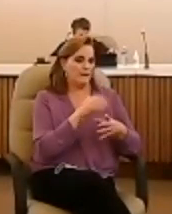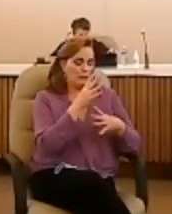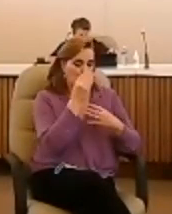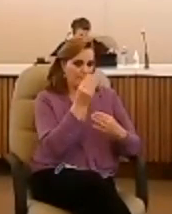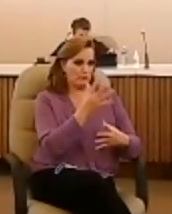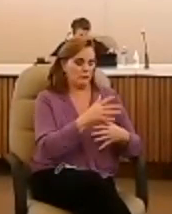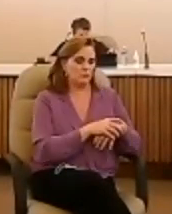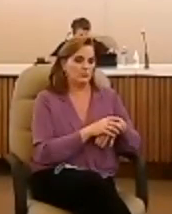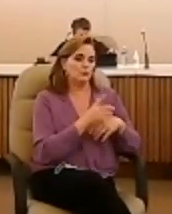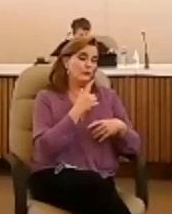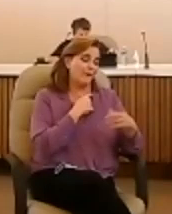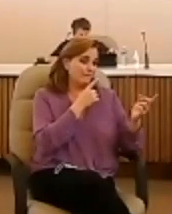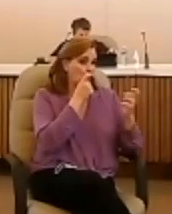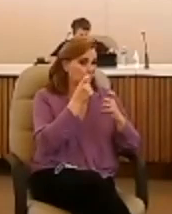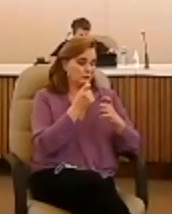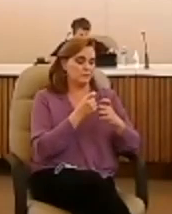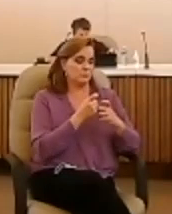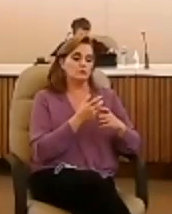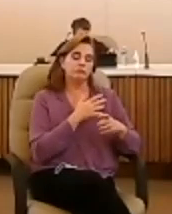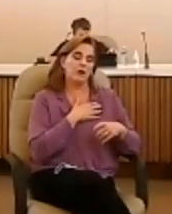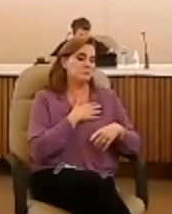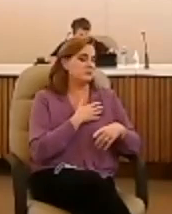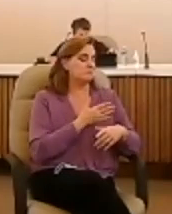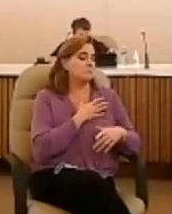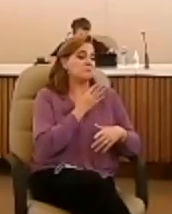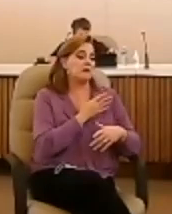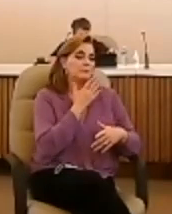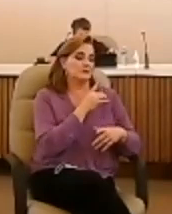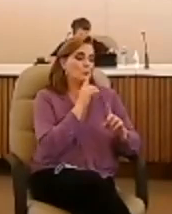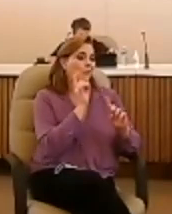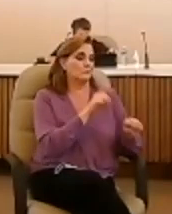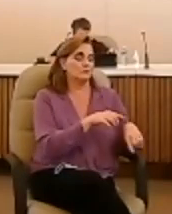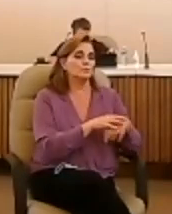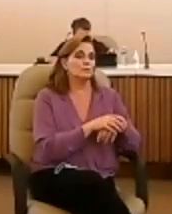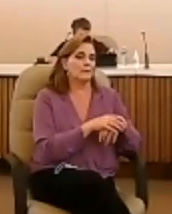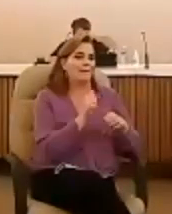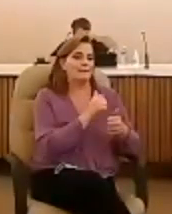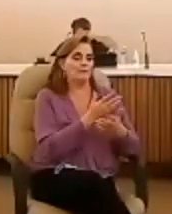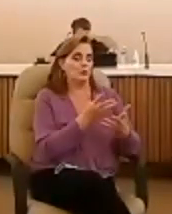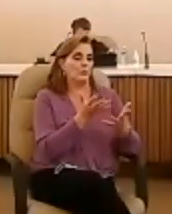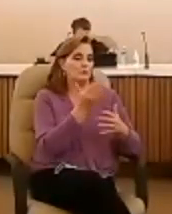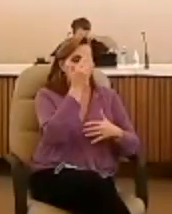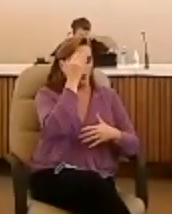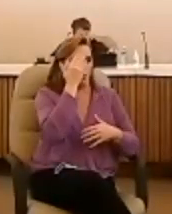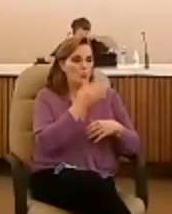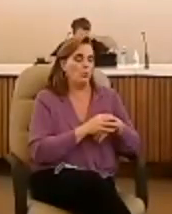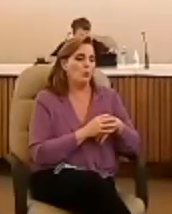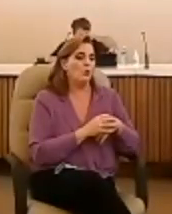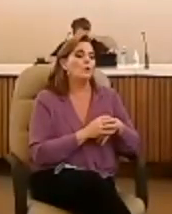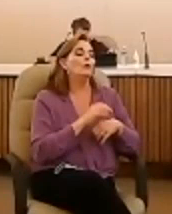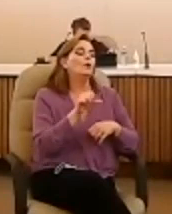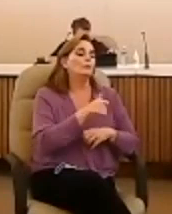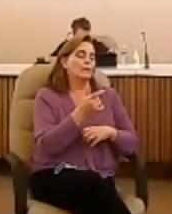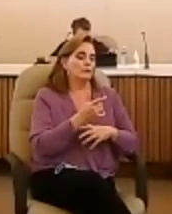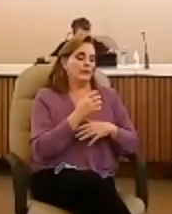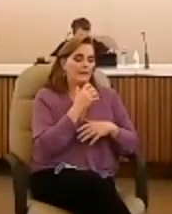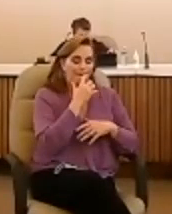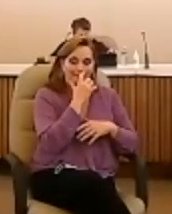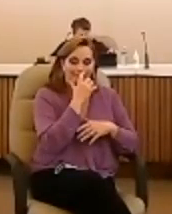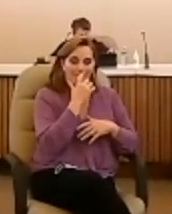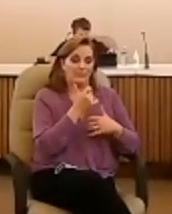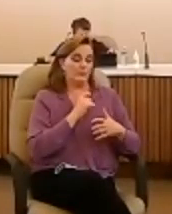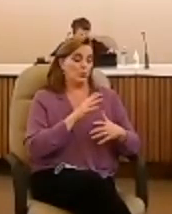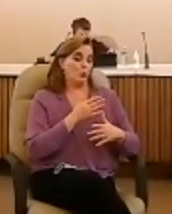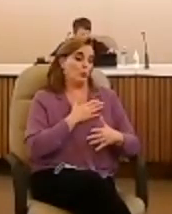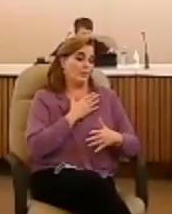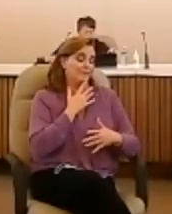if you guys have any questions on that, we would be more than happy to discuss those. The other thing about the site that we're just happy to